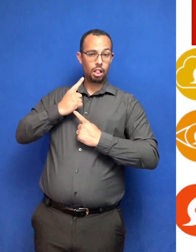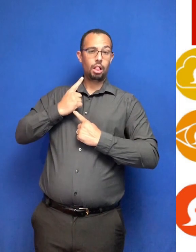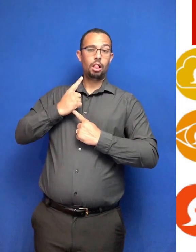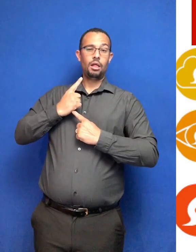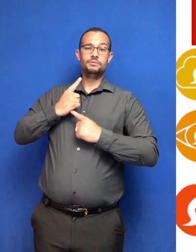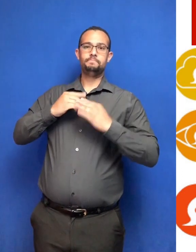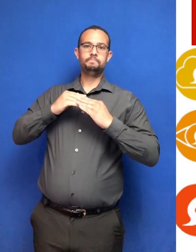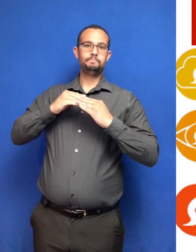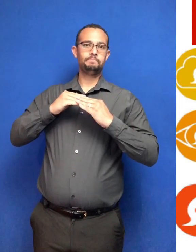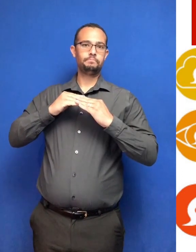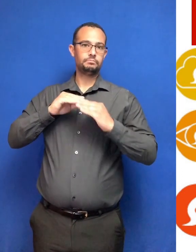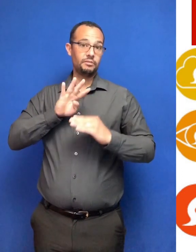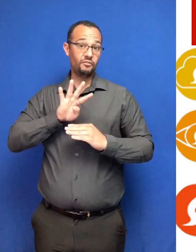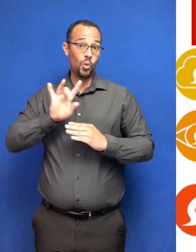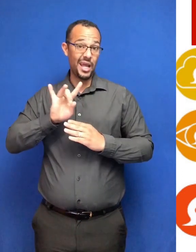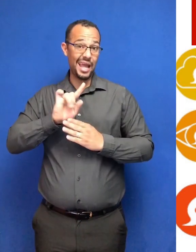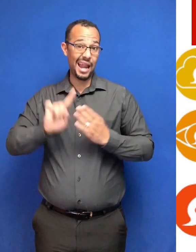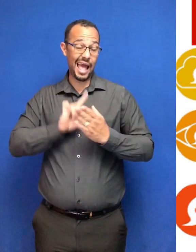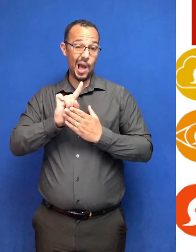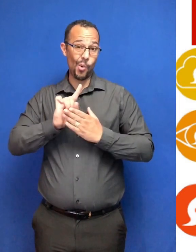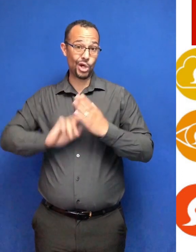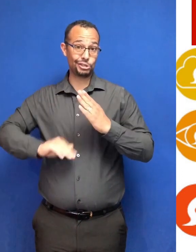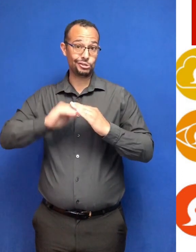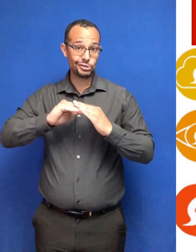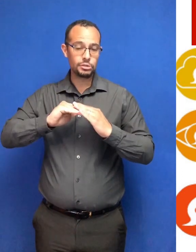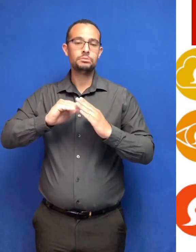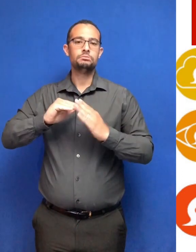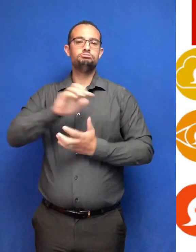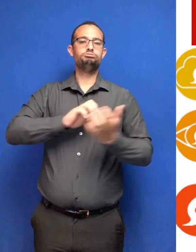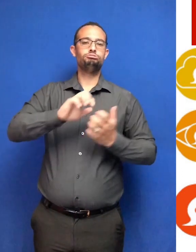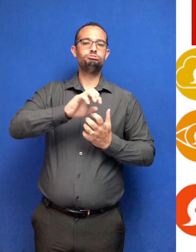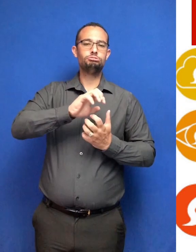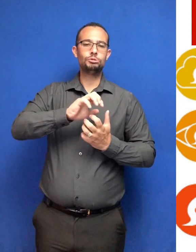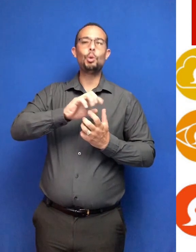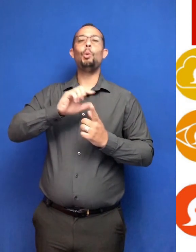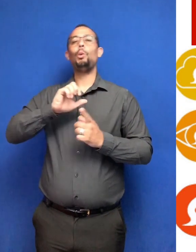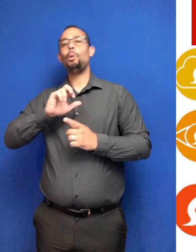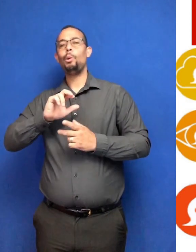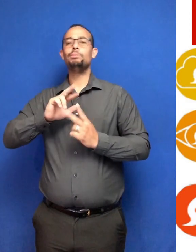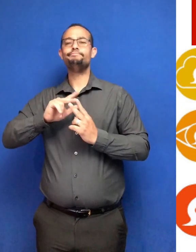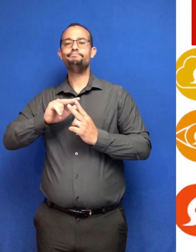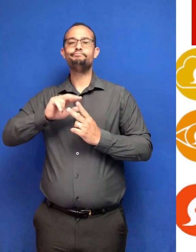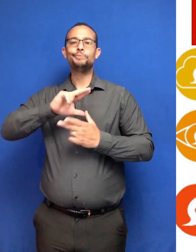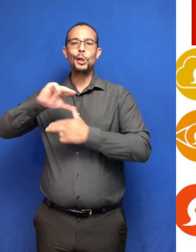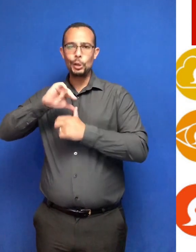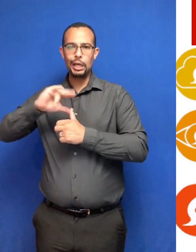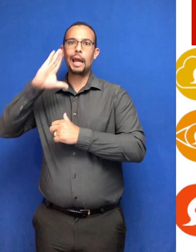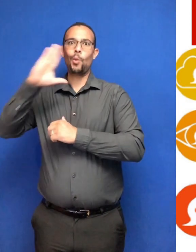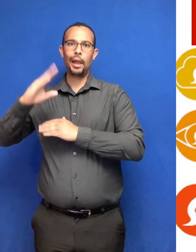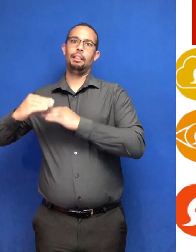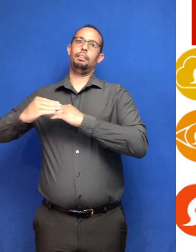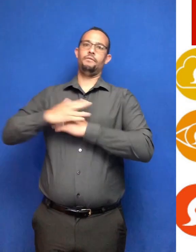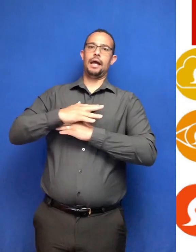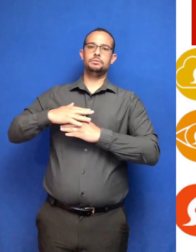possible that within the next 48 hours, the tropical storm or hurricane will affect our